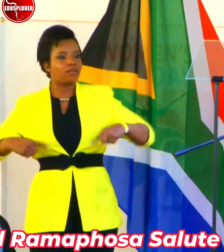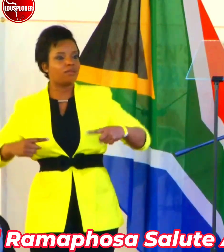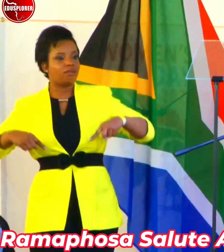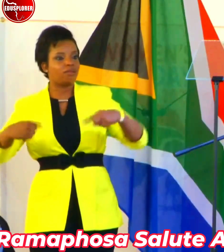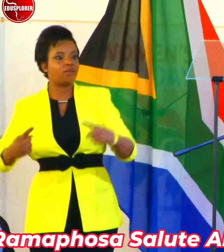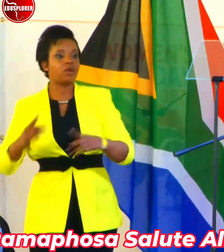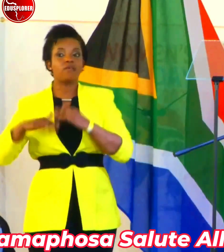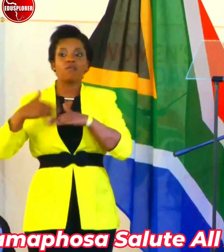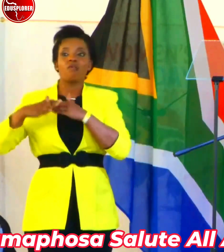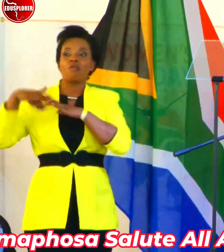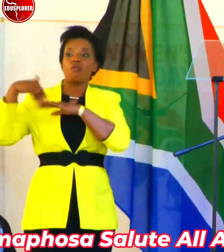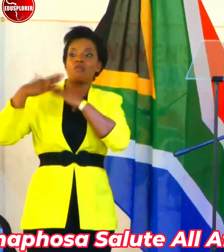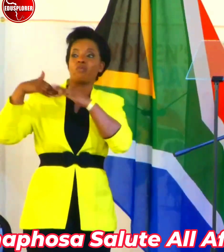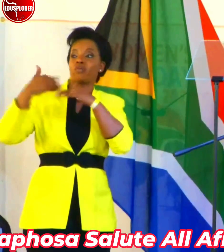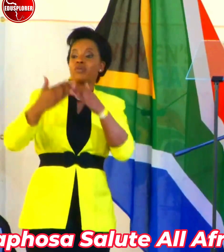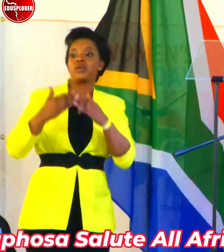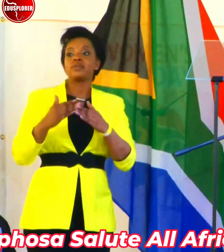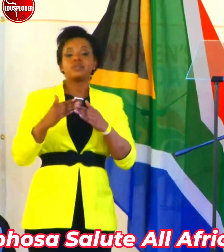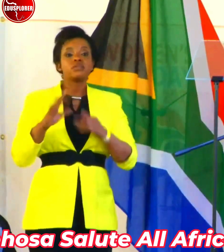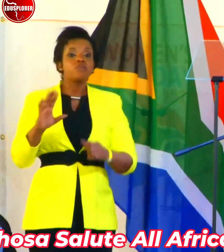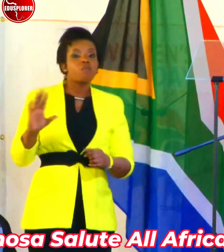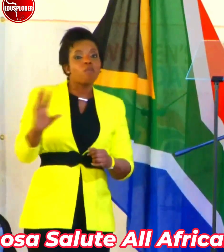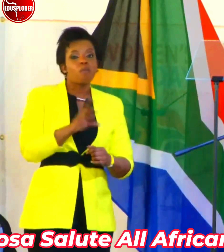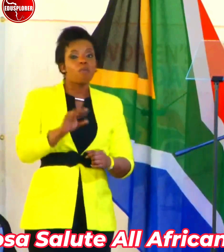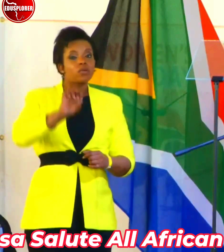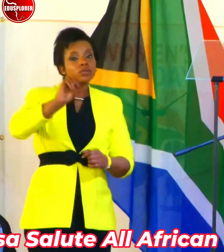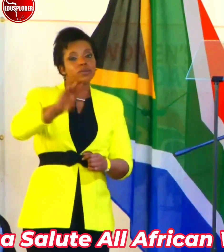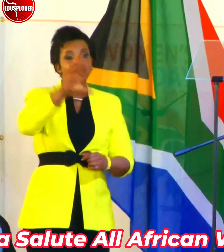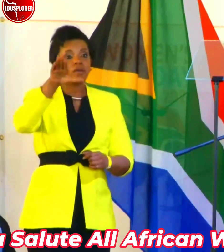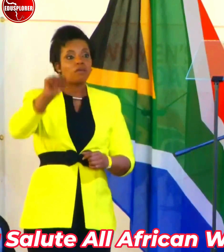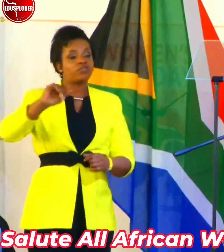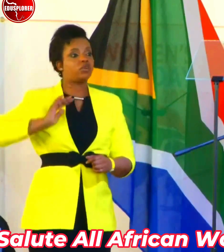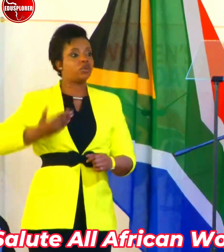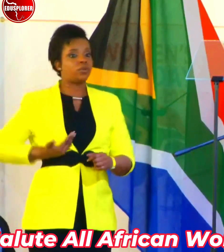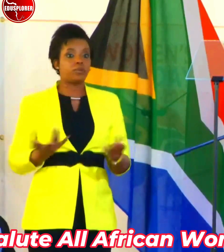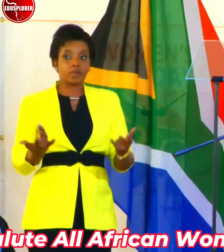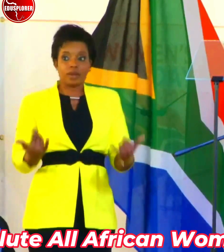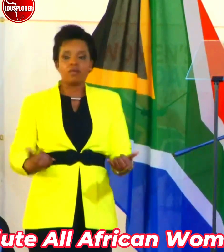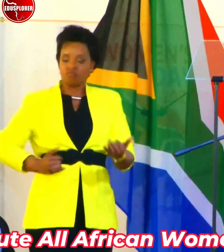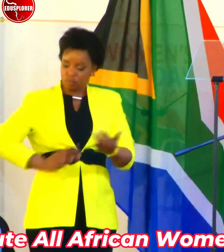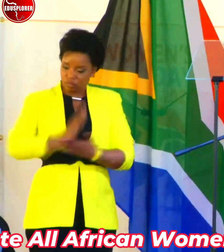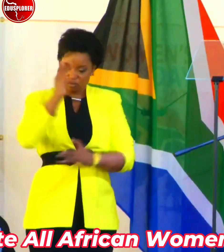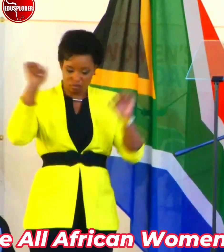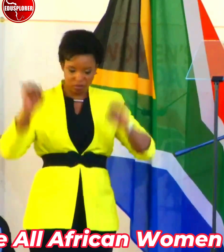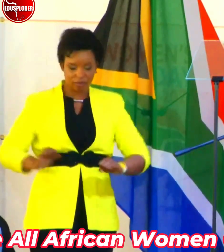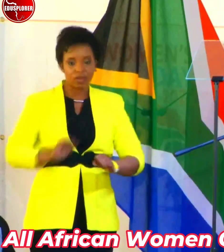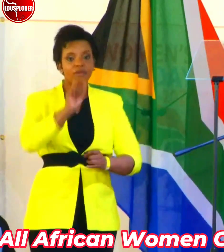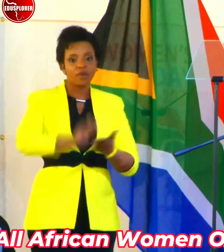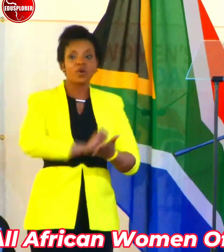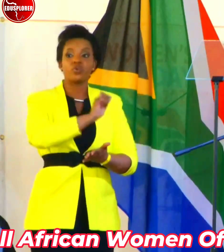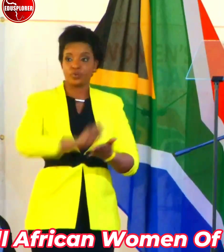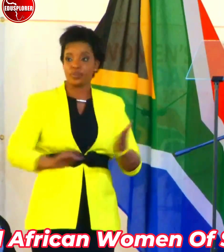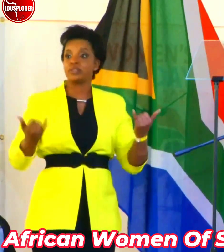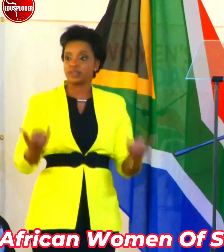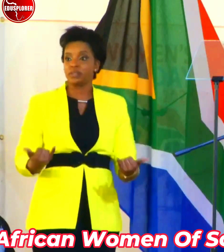generations, all South African women have the right to vote today,